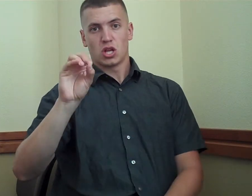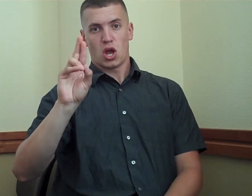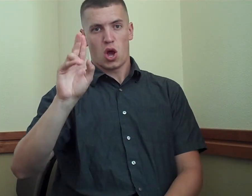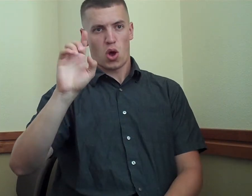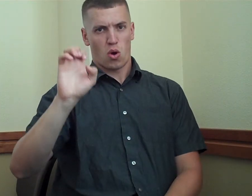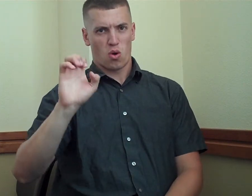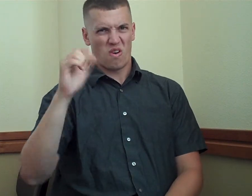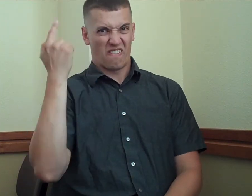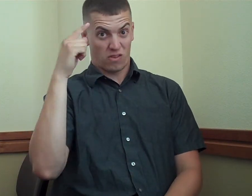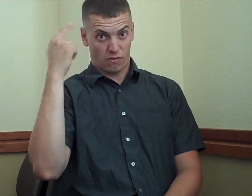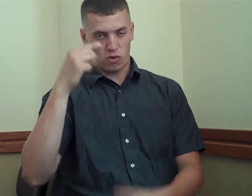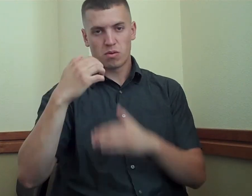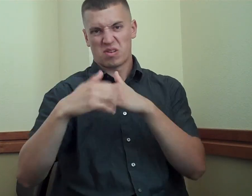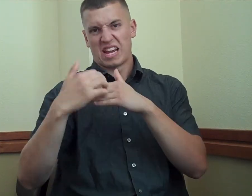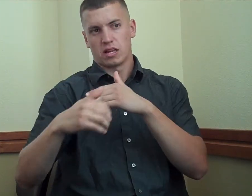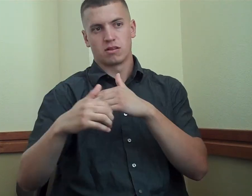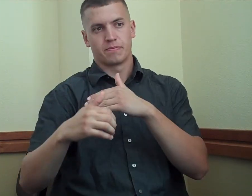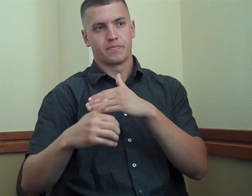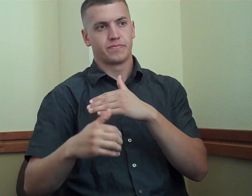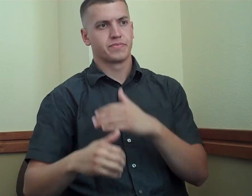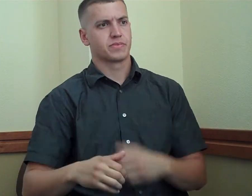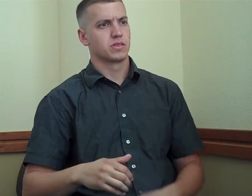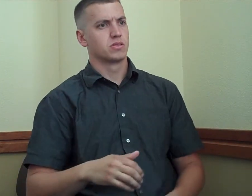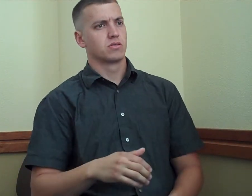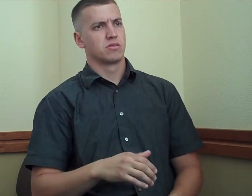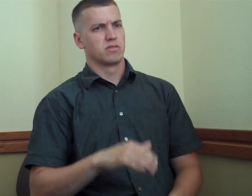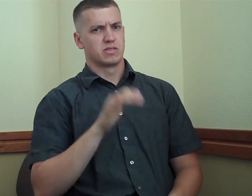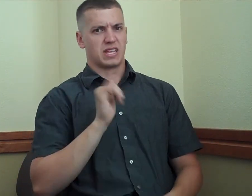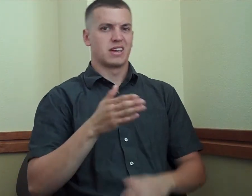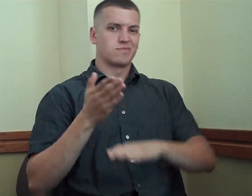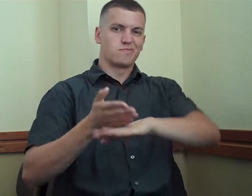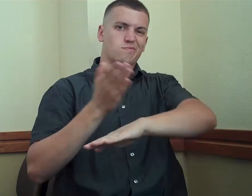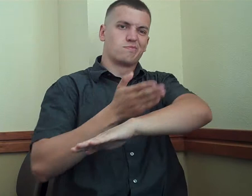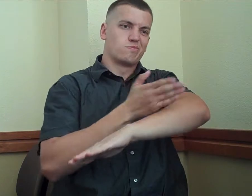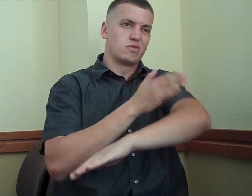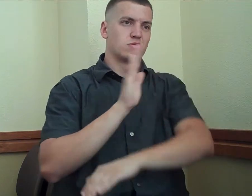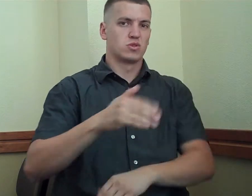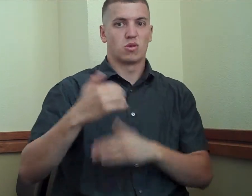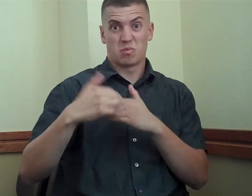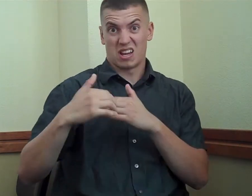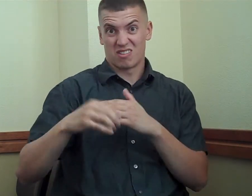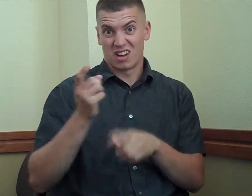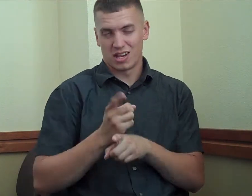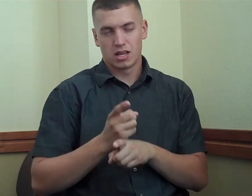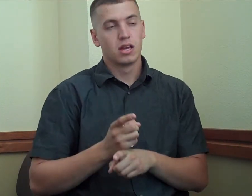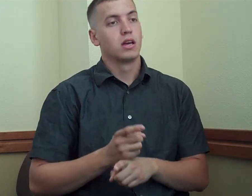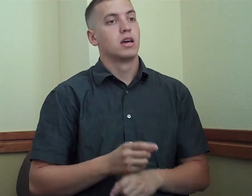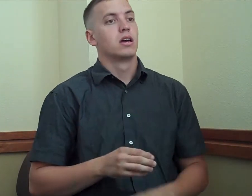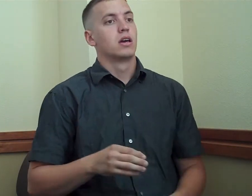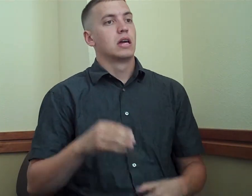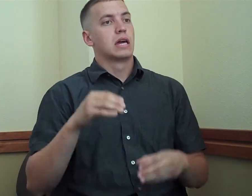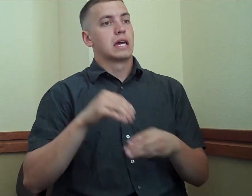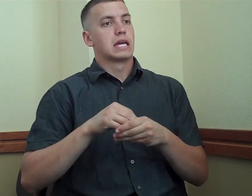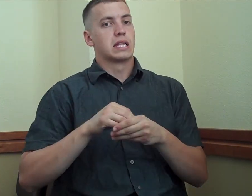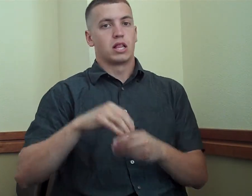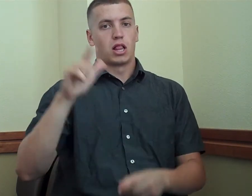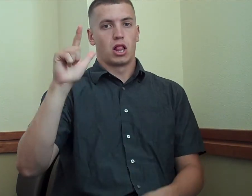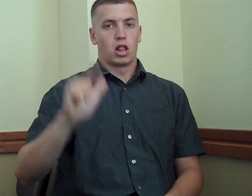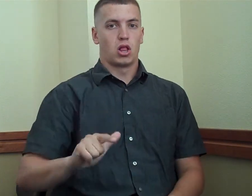Well, that's what the producer says, it's an improvement of dough, of course. In low-fat butter, or actually in many low-fat products, when you take the